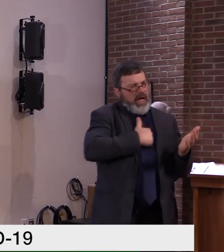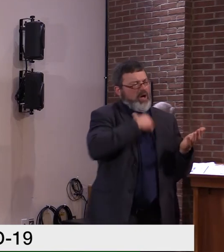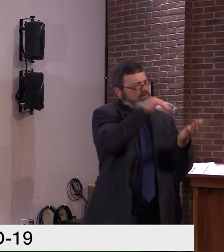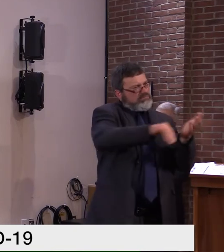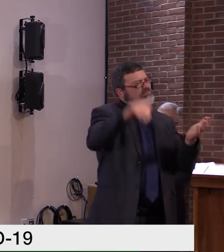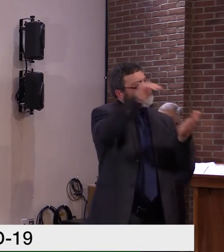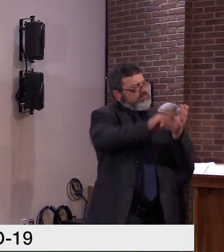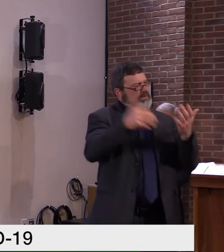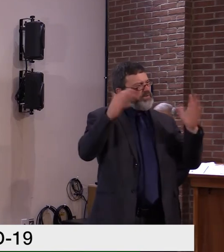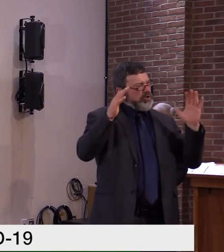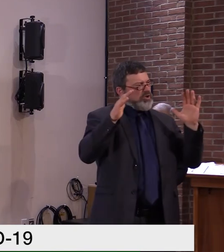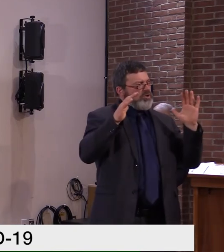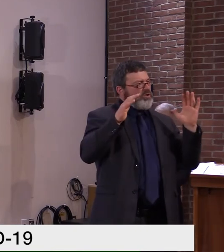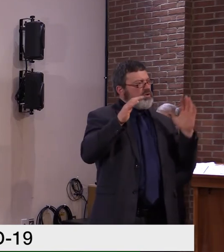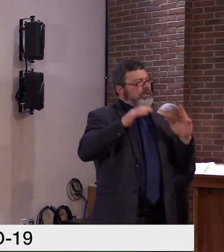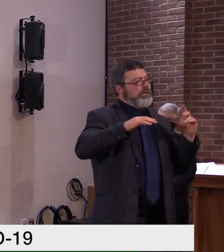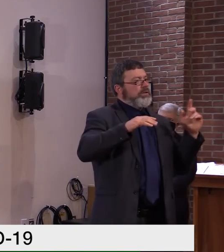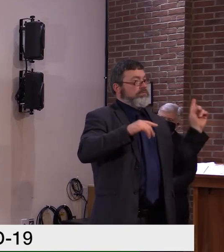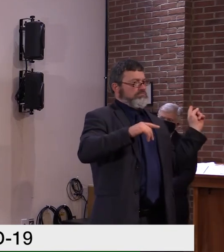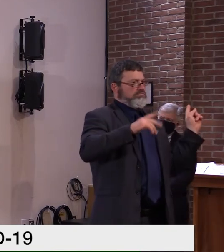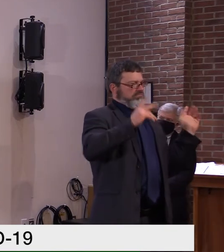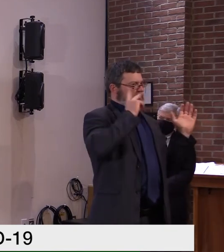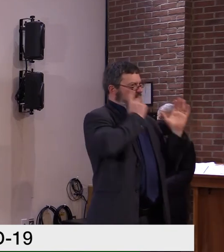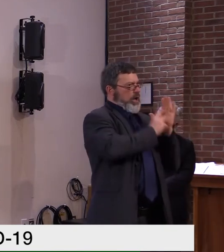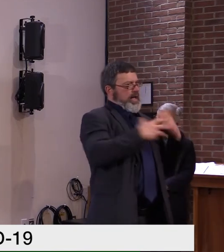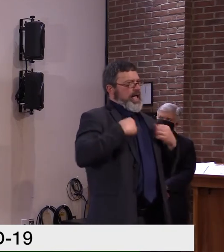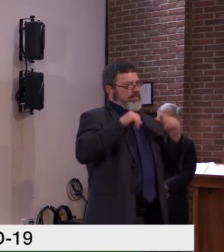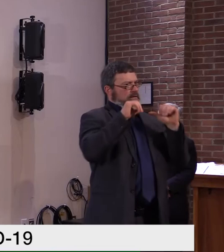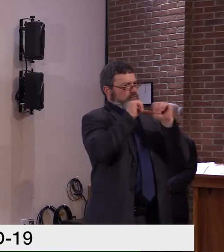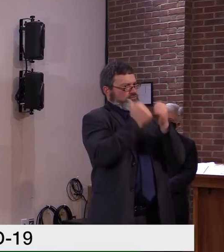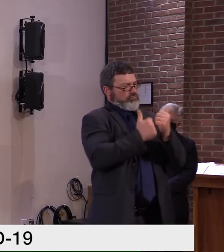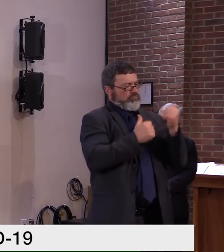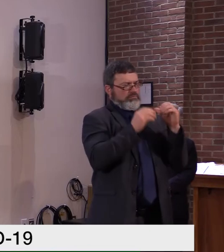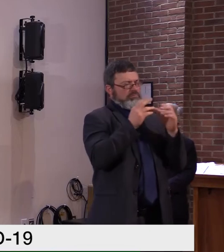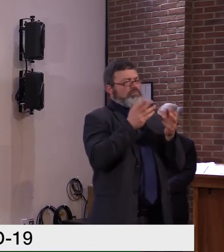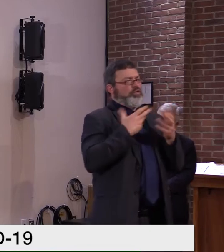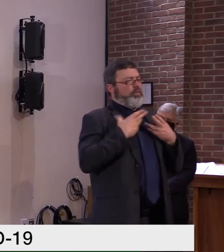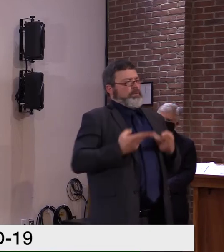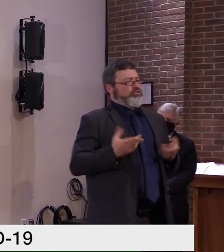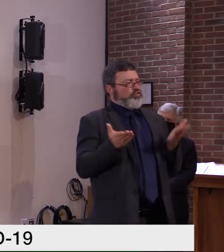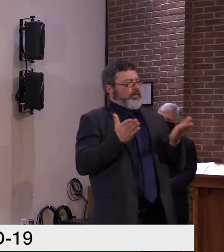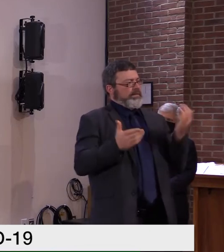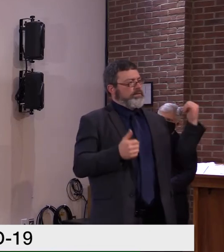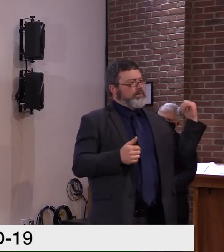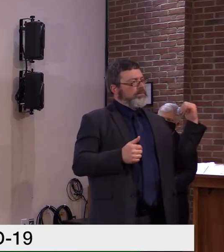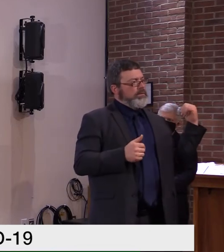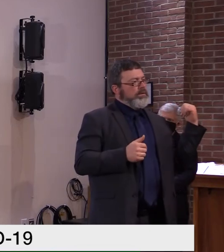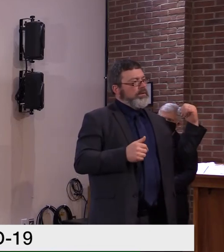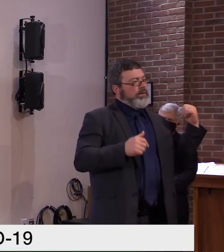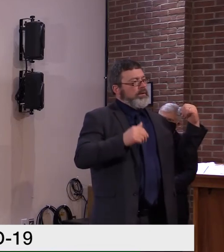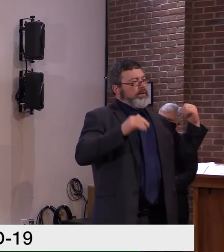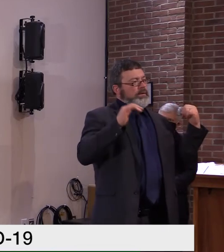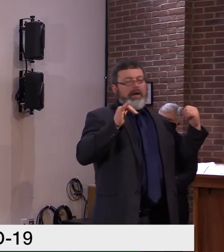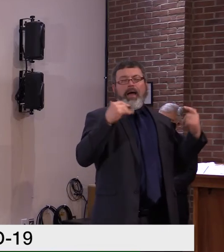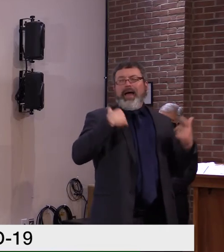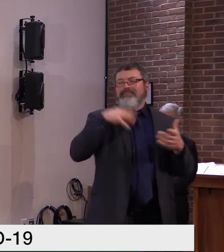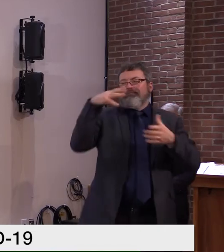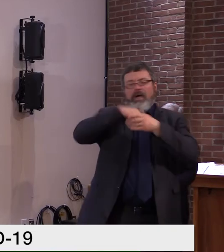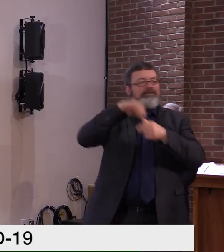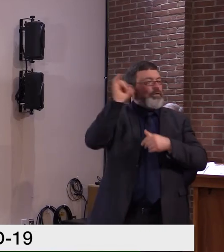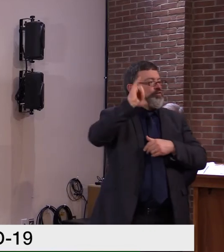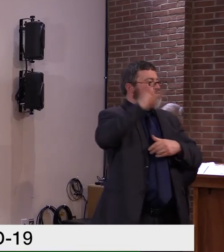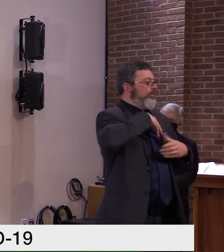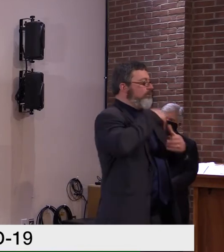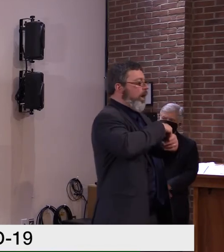agency, that could be a overarching apology, but I want to make sure that from the Department of Health,